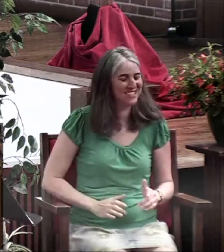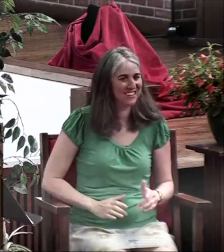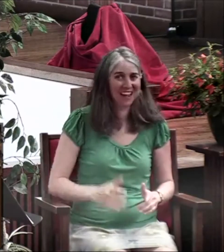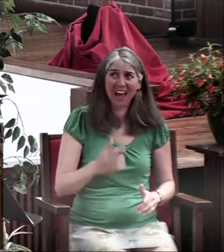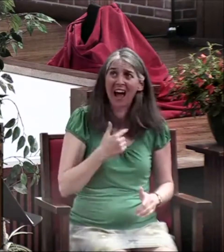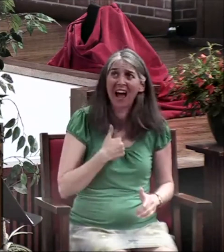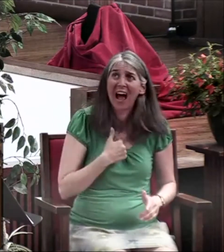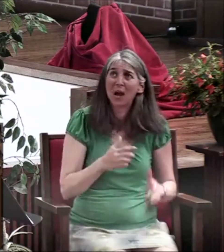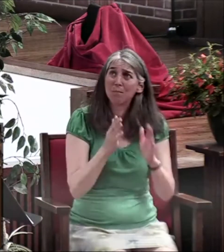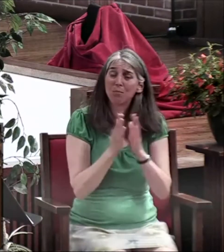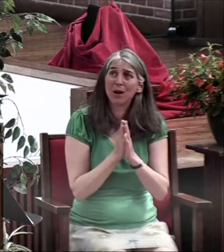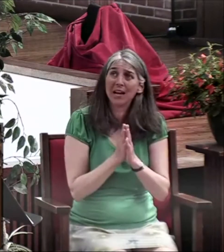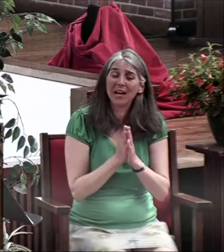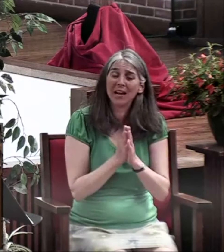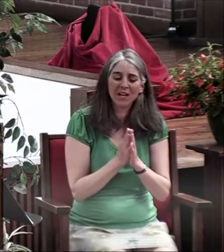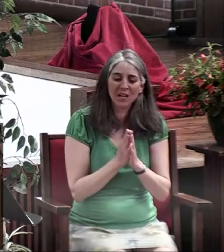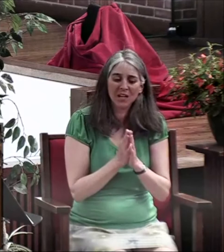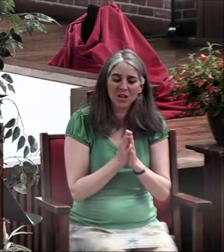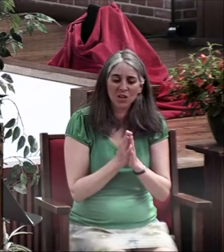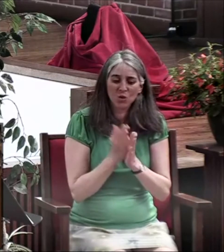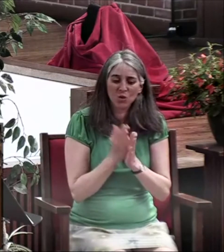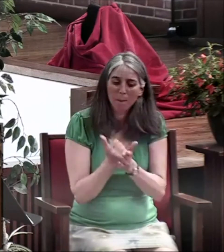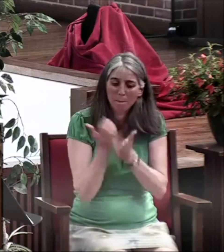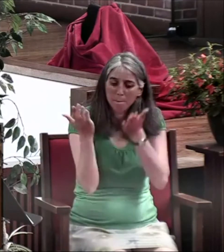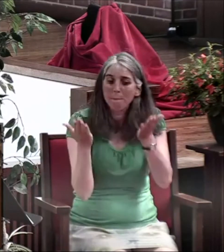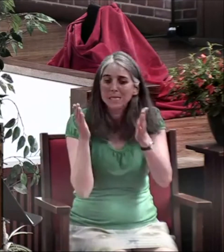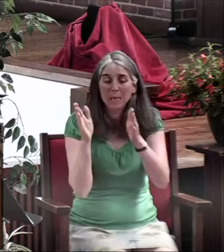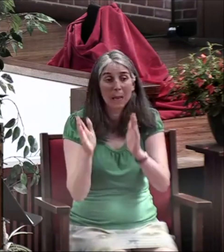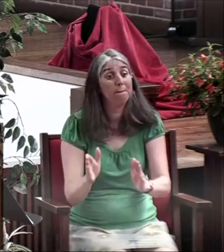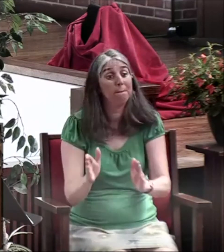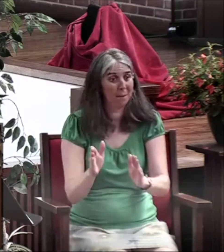Lord, I pray that you would bring the Muslims to know Jesus Christ.